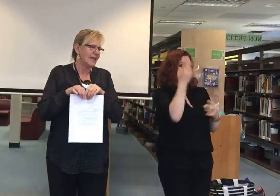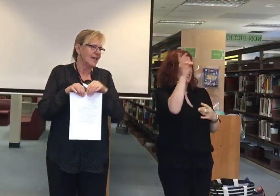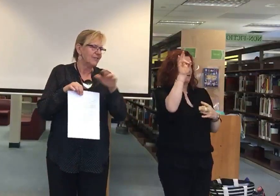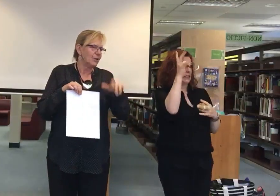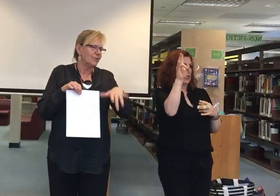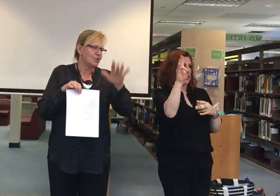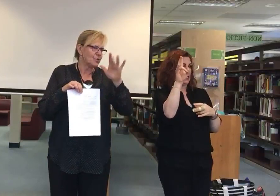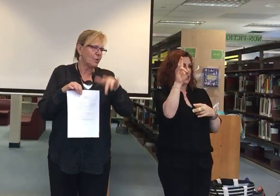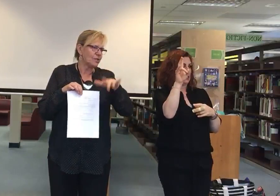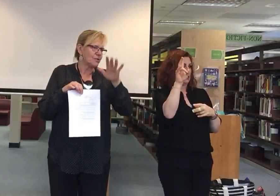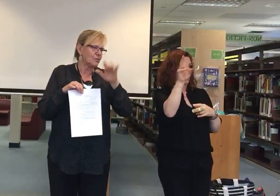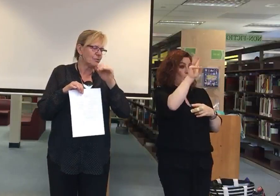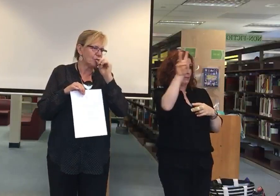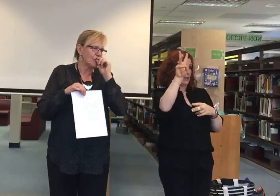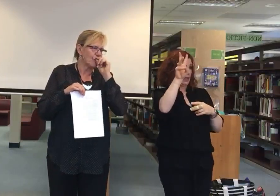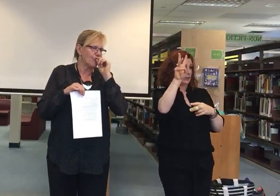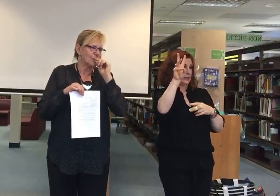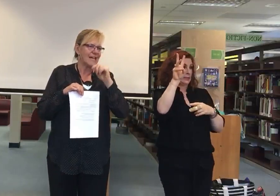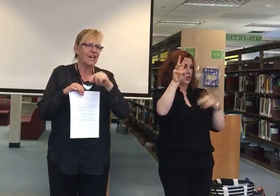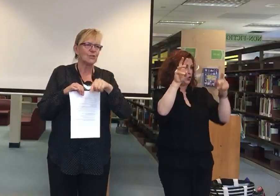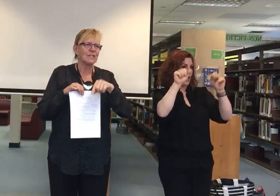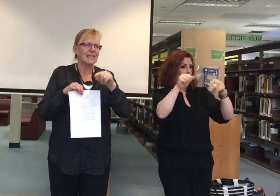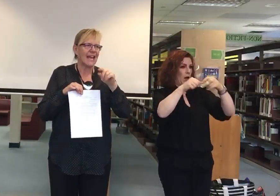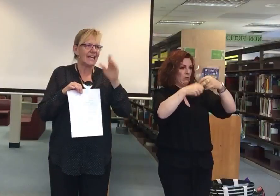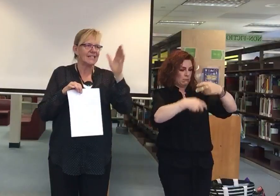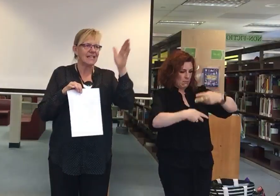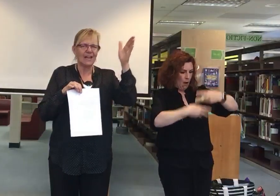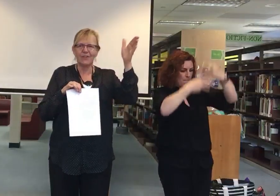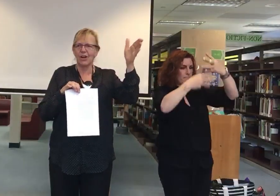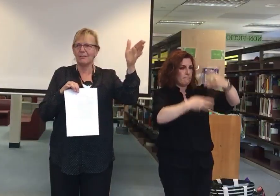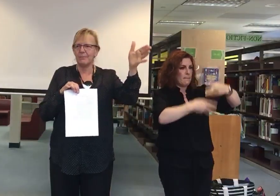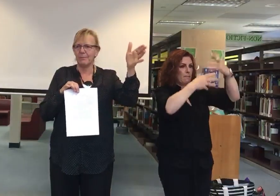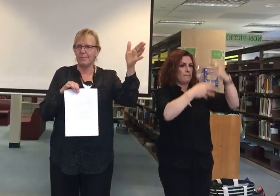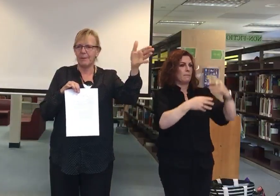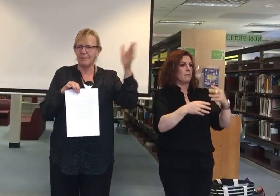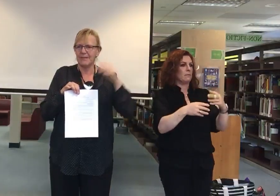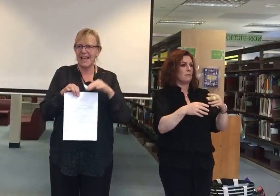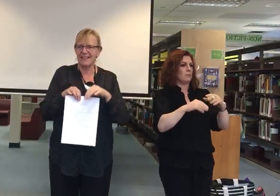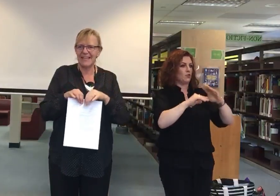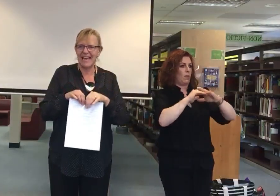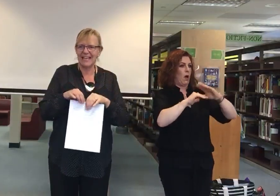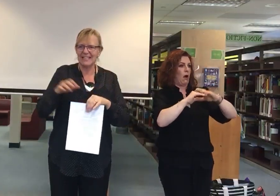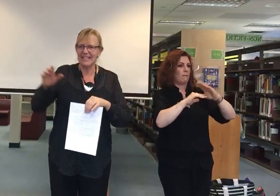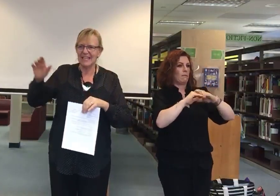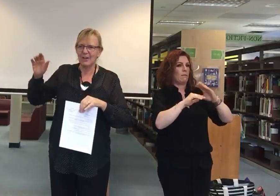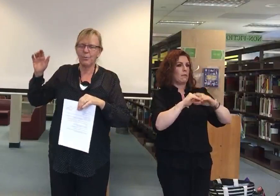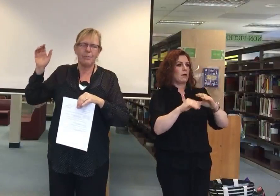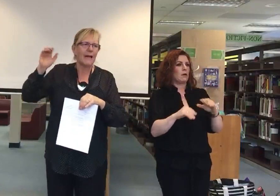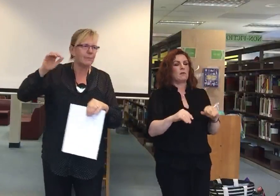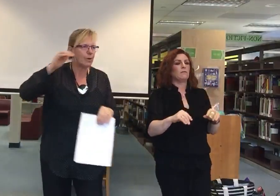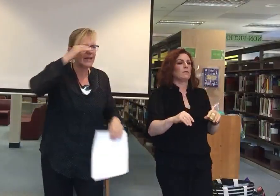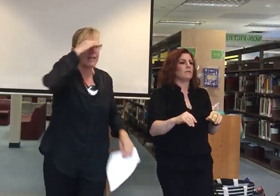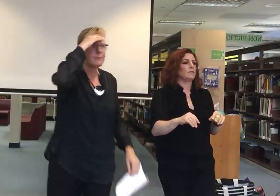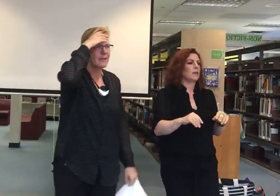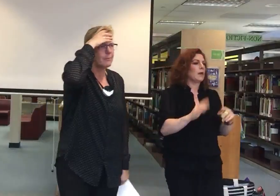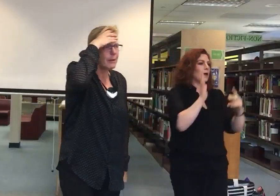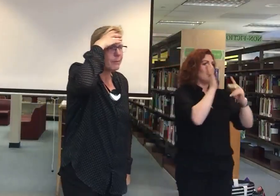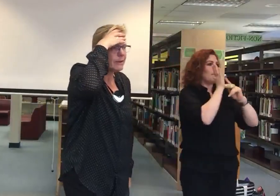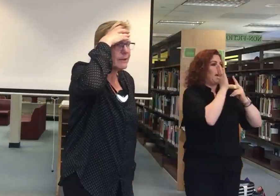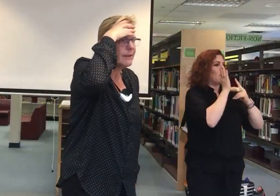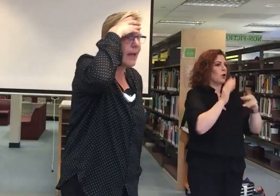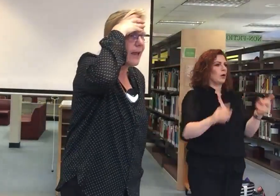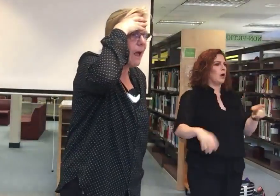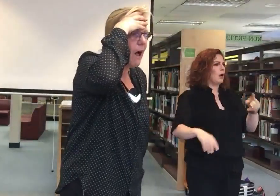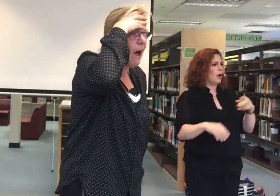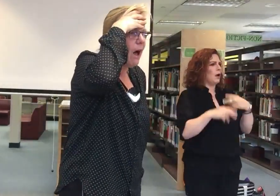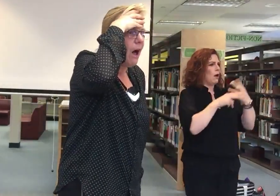websites. If you even just wanna scroll down to the end, I've got Pippa's at the end, or Piper, I keep saying